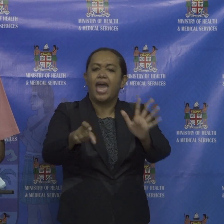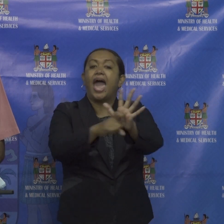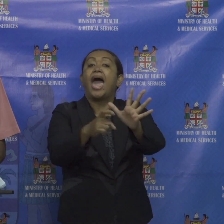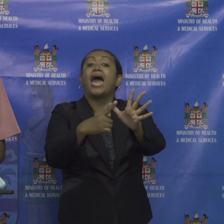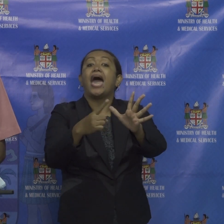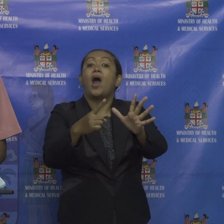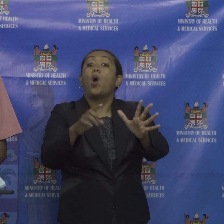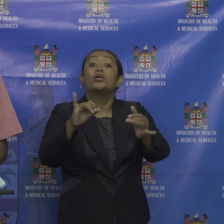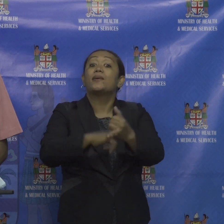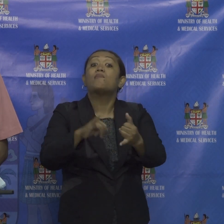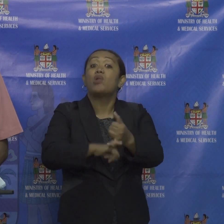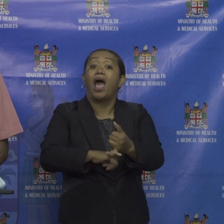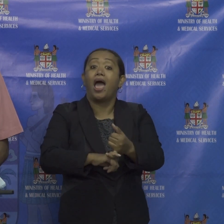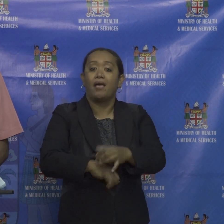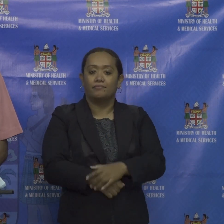to Samambula Health Center,